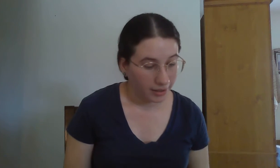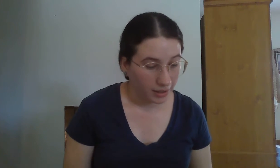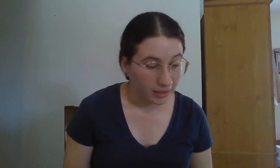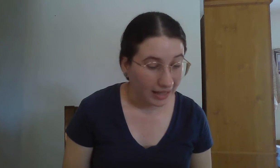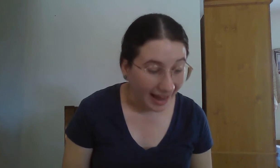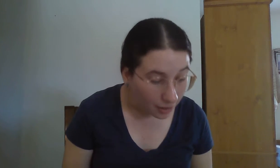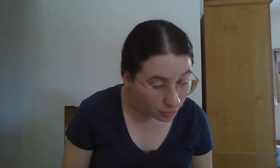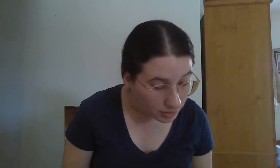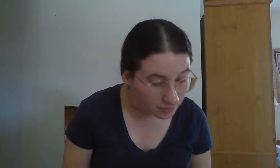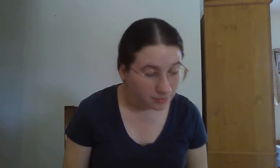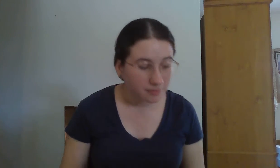Loud,